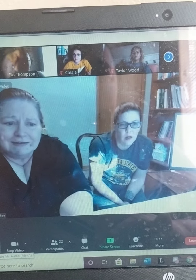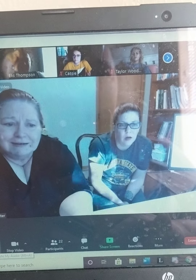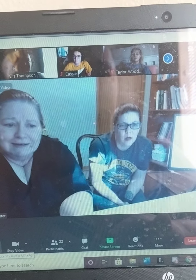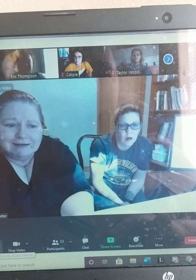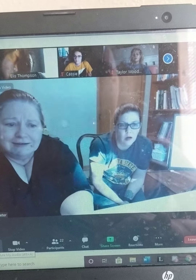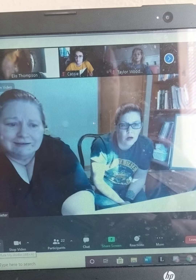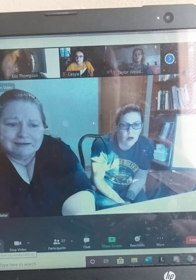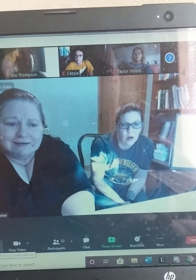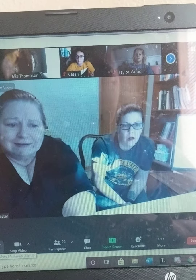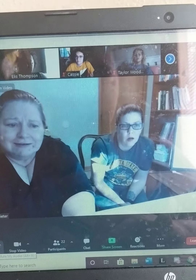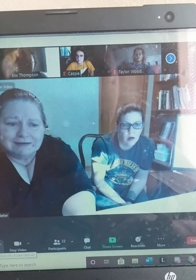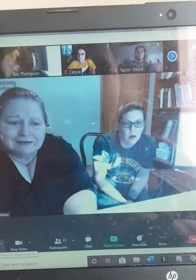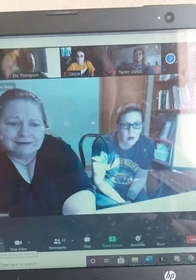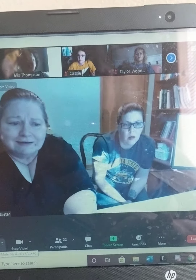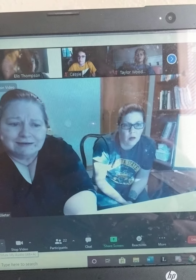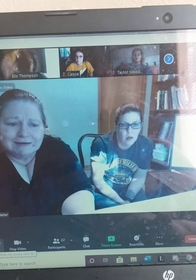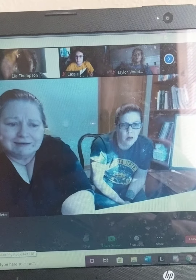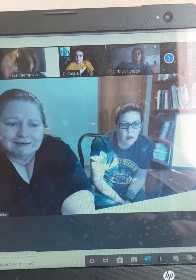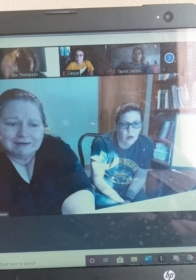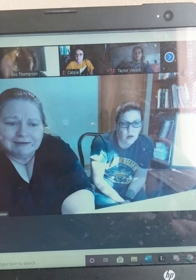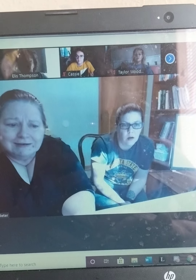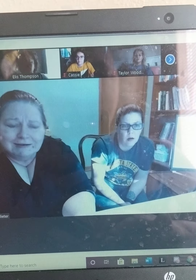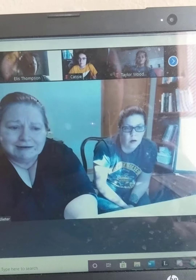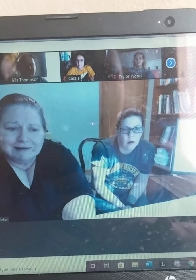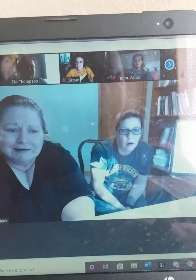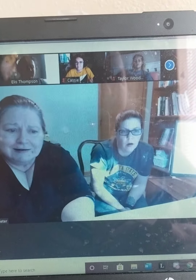like, a link if I post it on YouTube? Is that allowed?